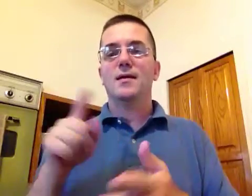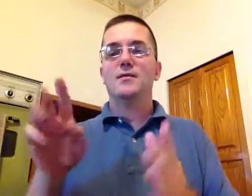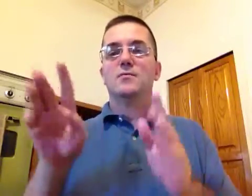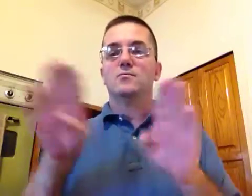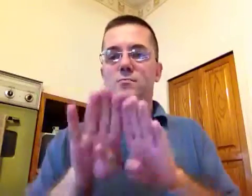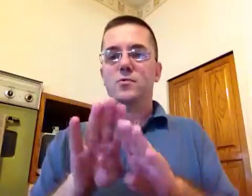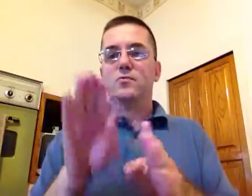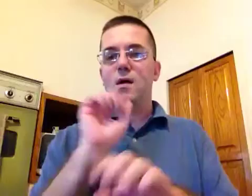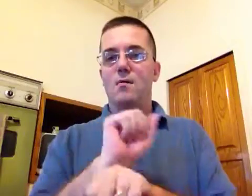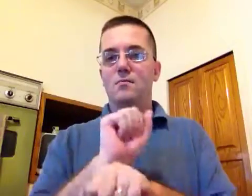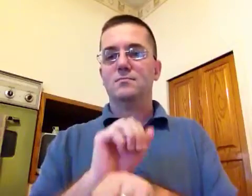emergency fund.